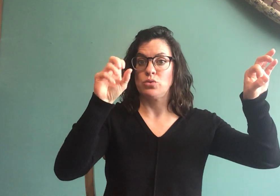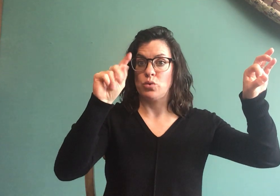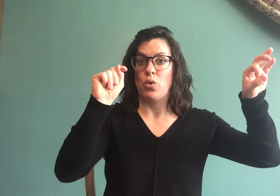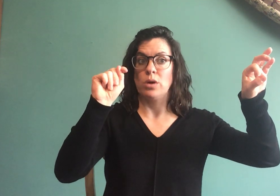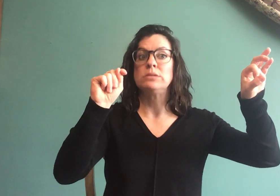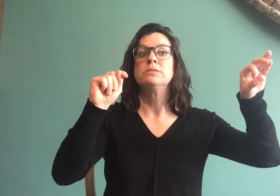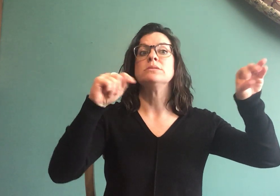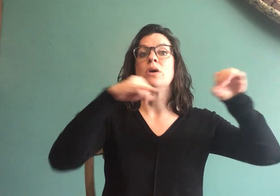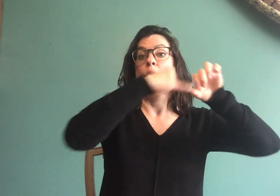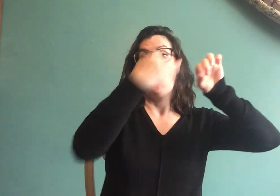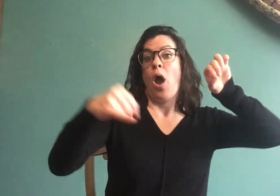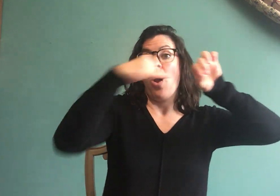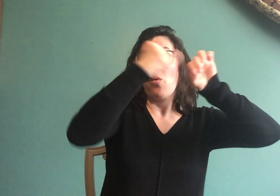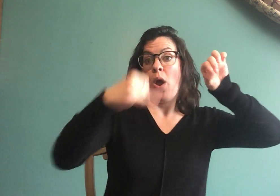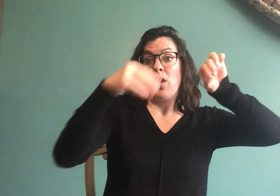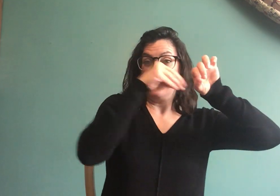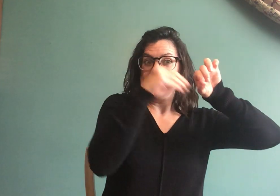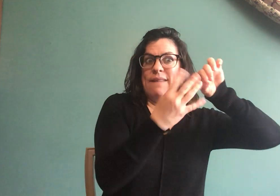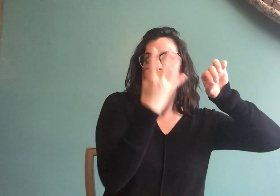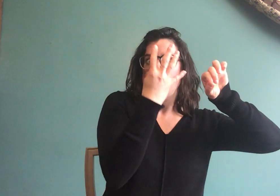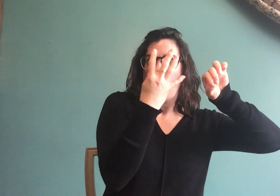disconnect. Okay, I would disconnect the